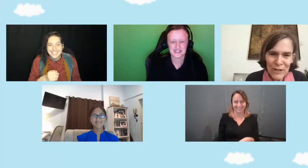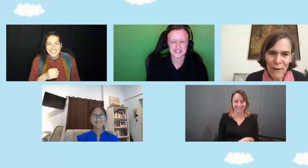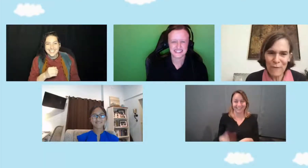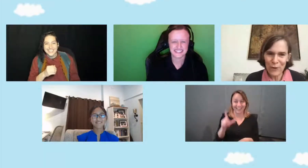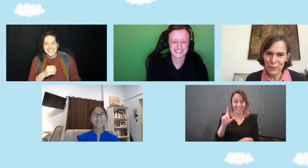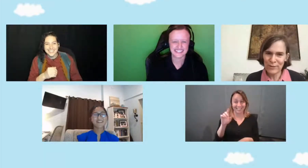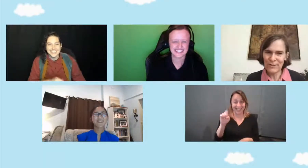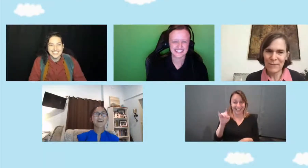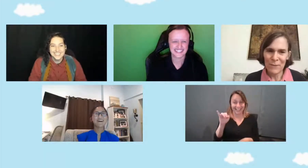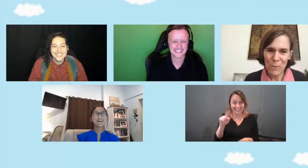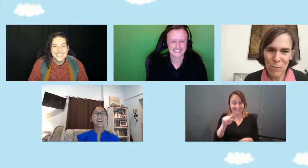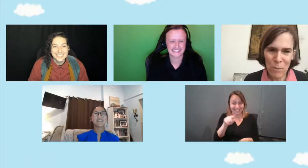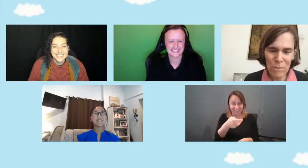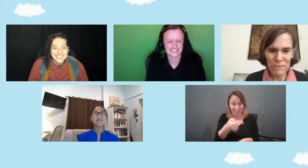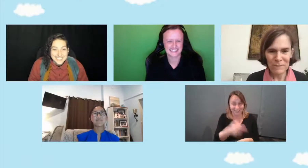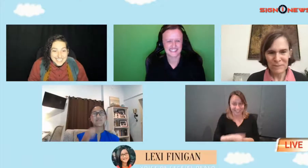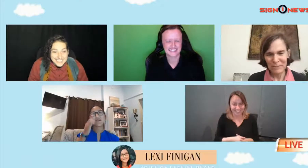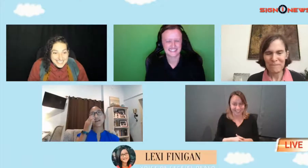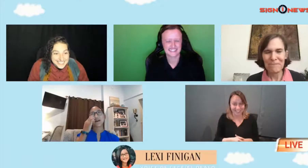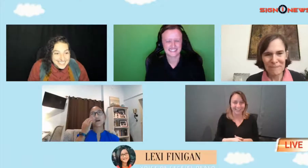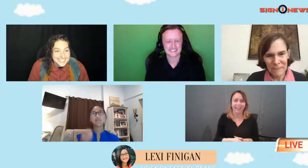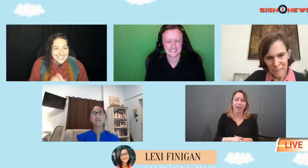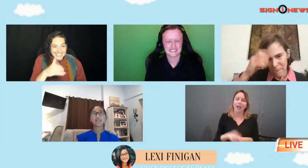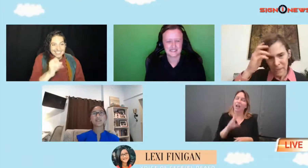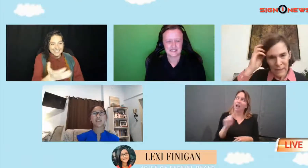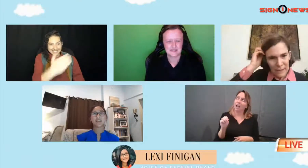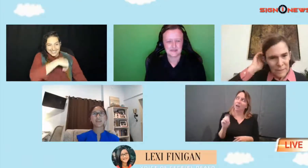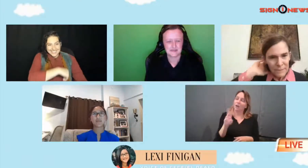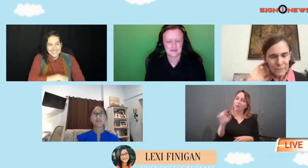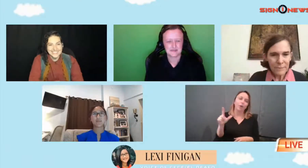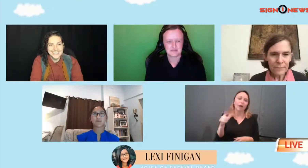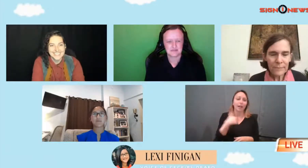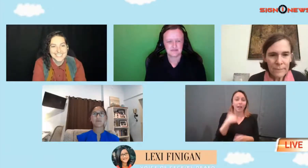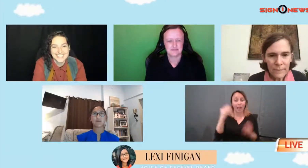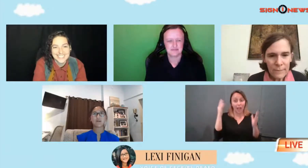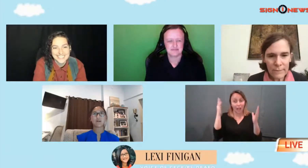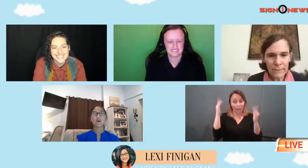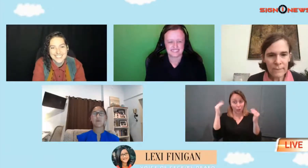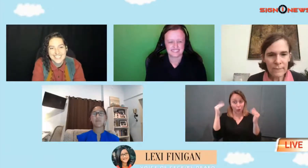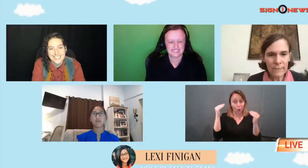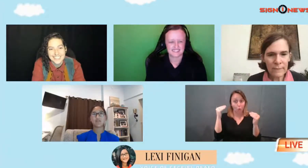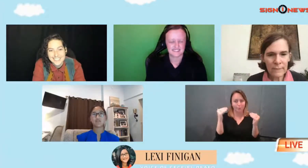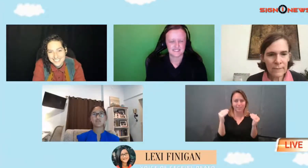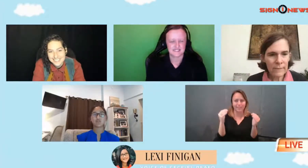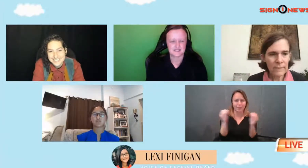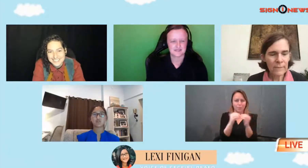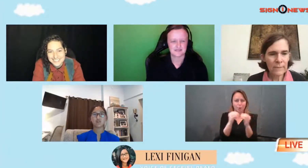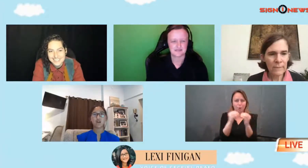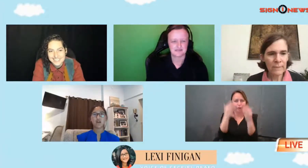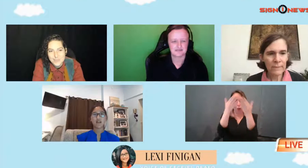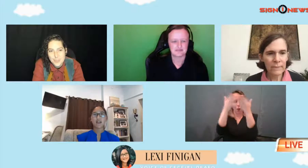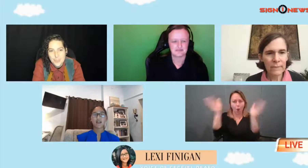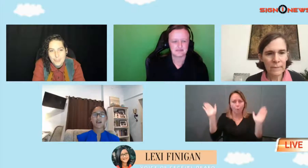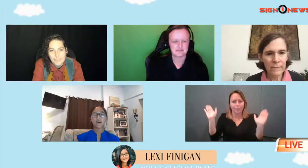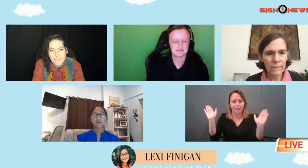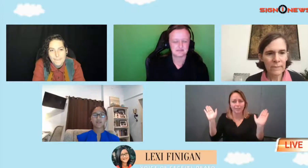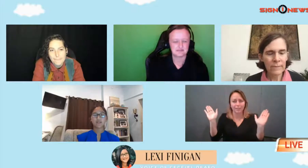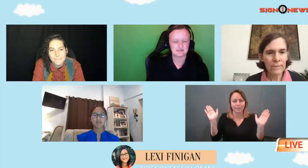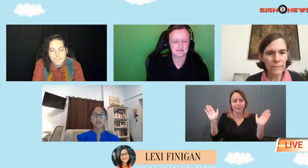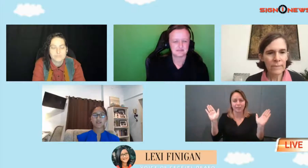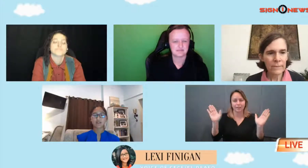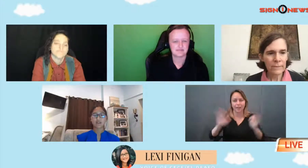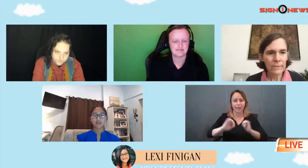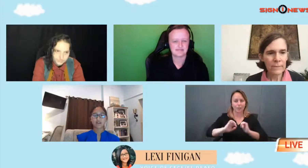Lexi, you should go first. Well, I hope that they will be more open to